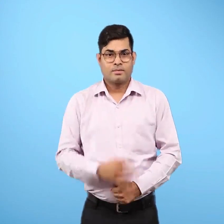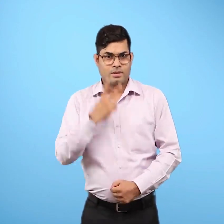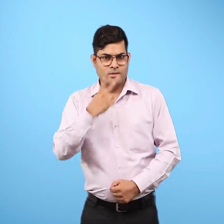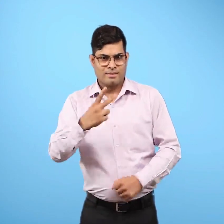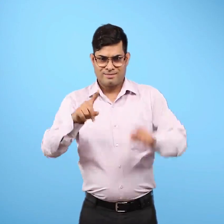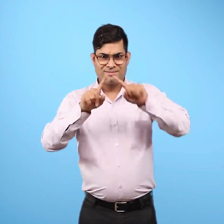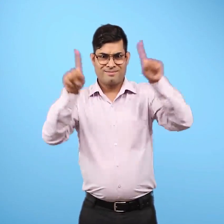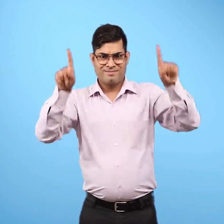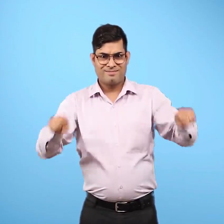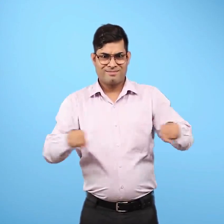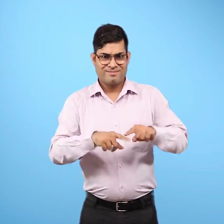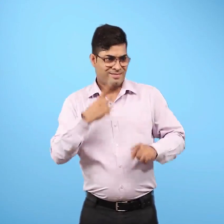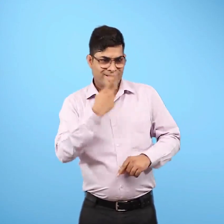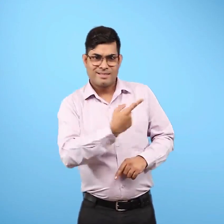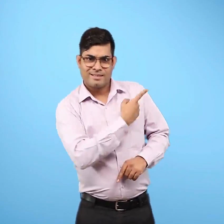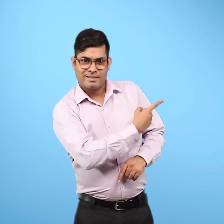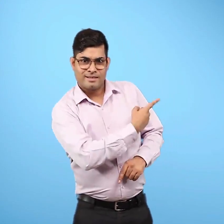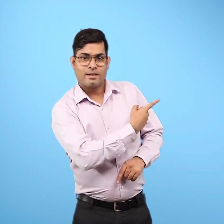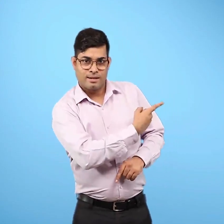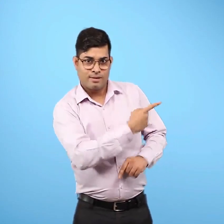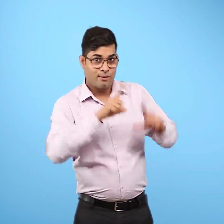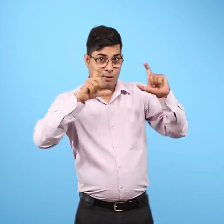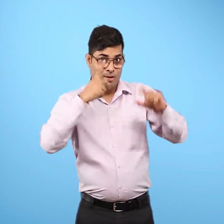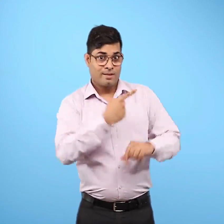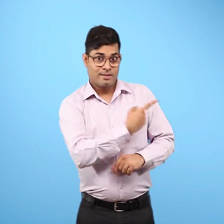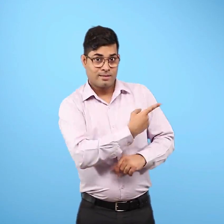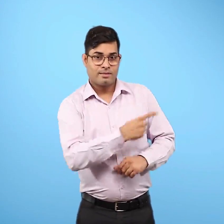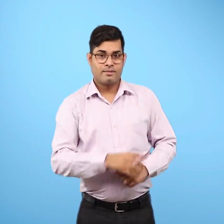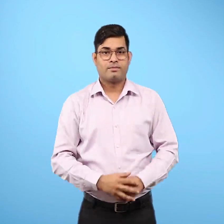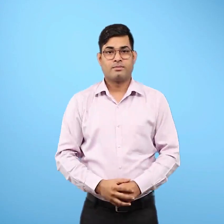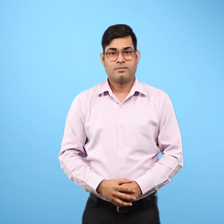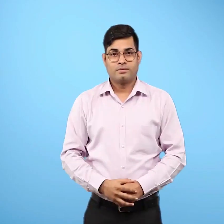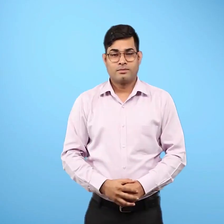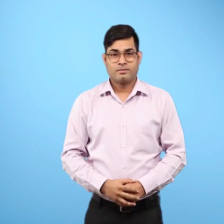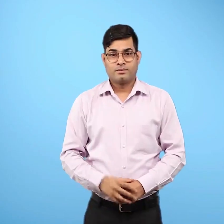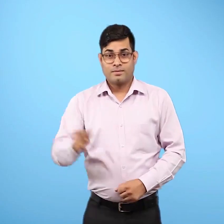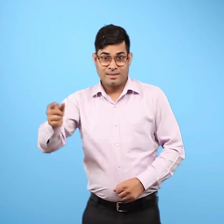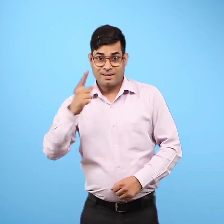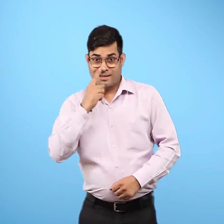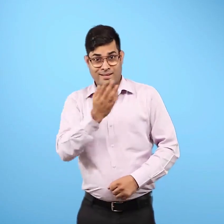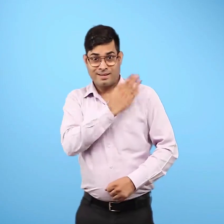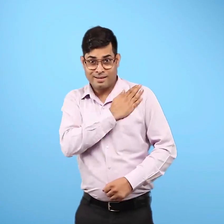We also see a picture of Tulsi and her husband on the left side of the page.